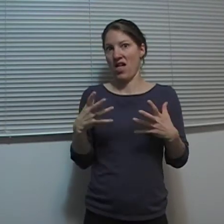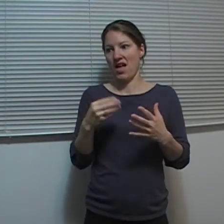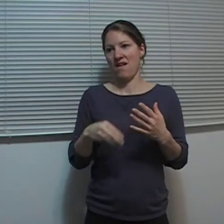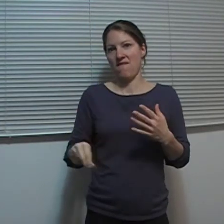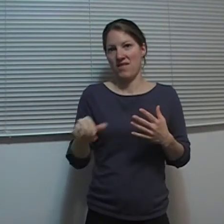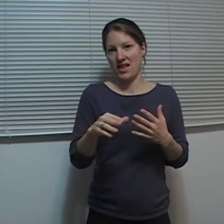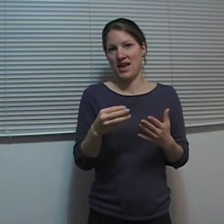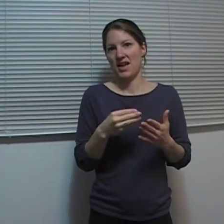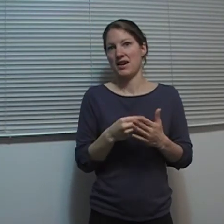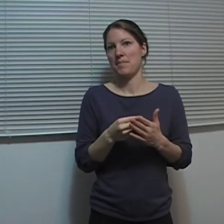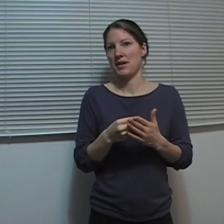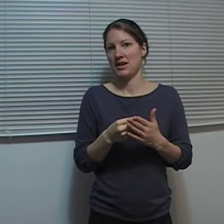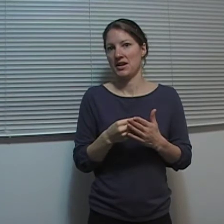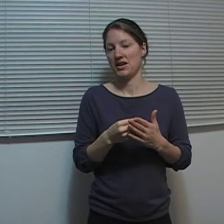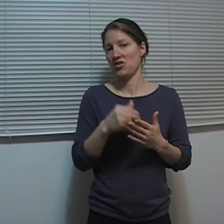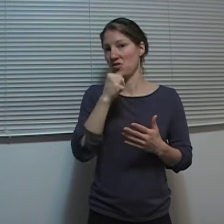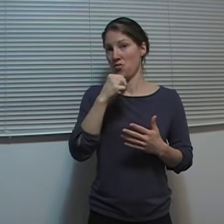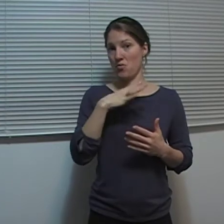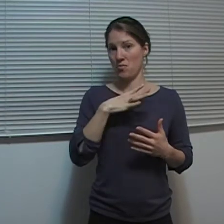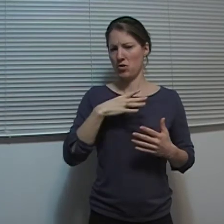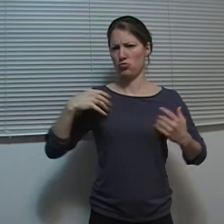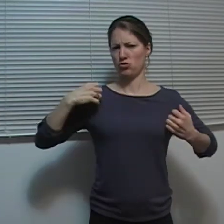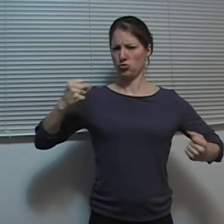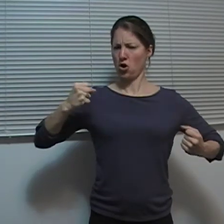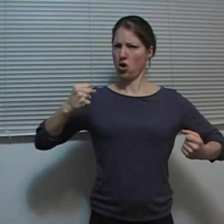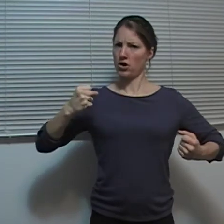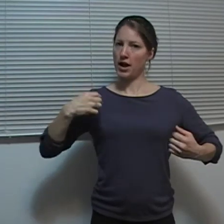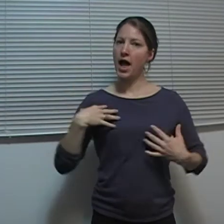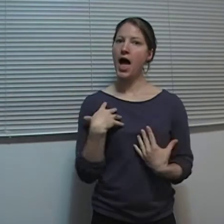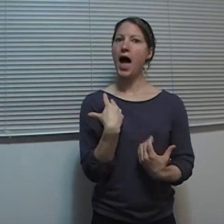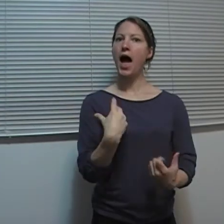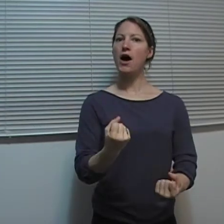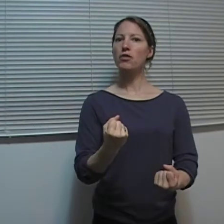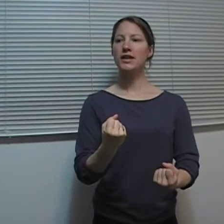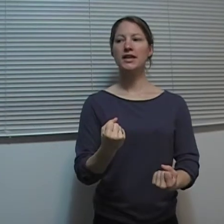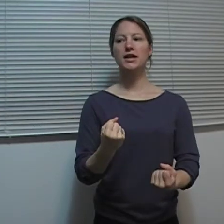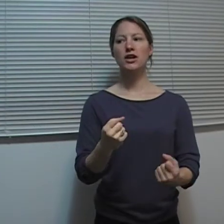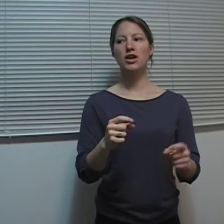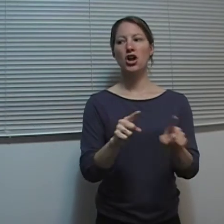youngest daughter, who absolutely was the apple of her father's eye and got most of the land.